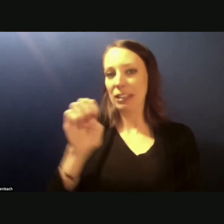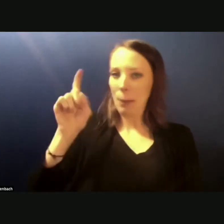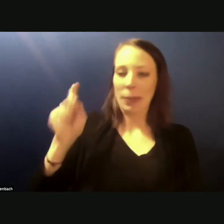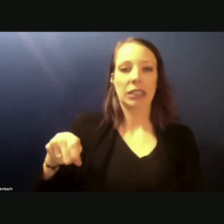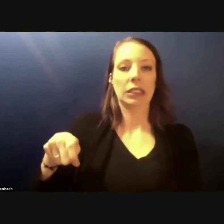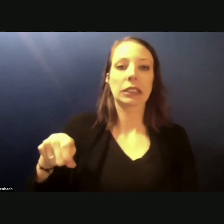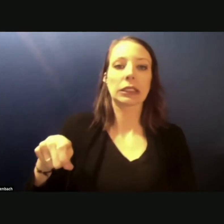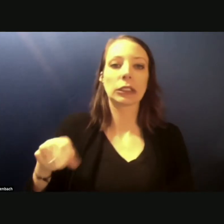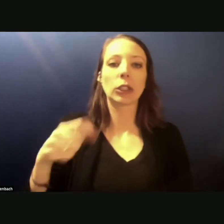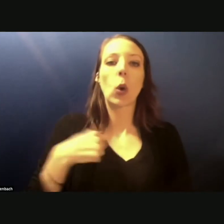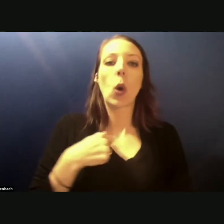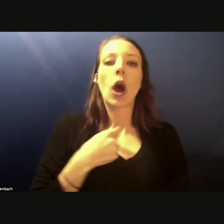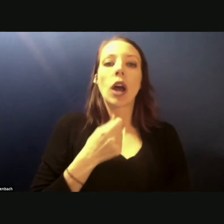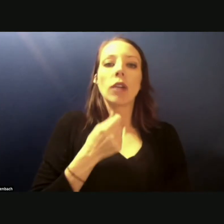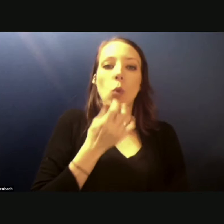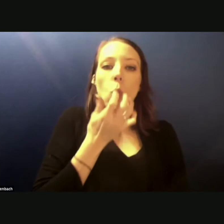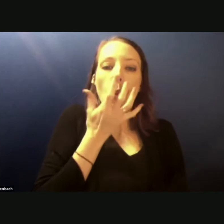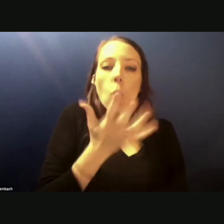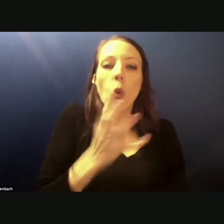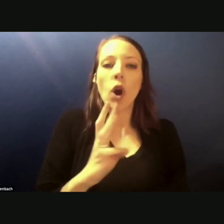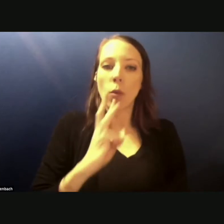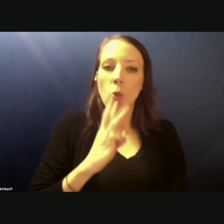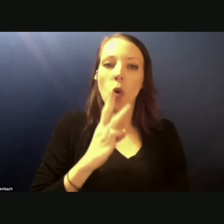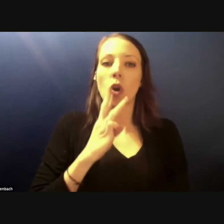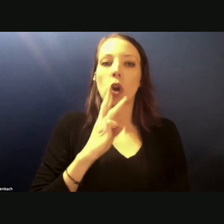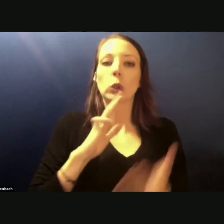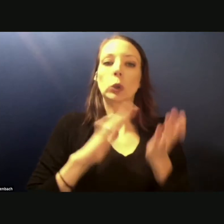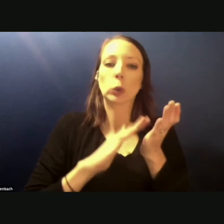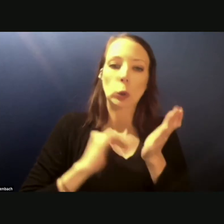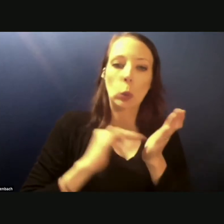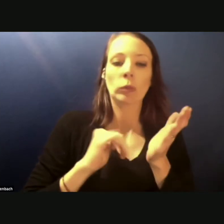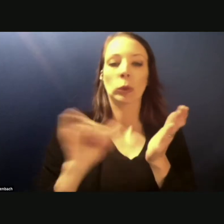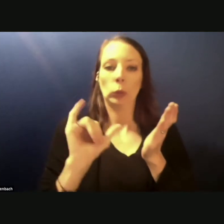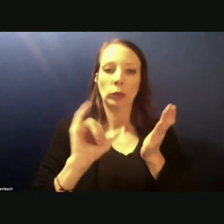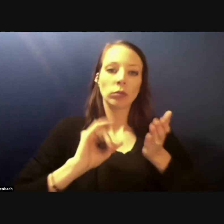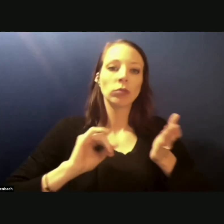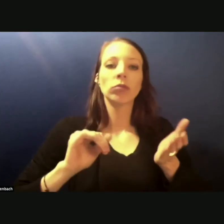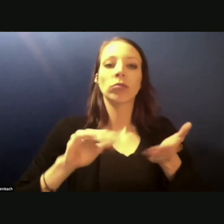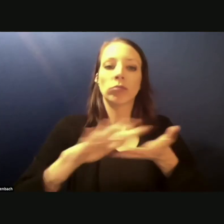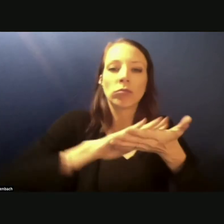and warm soapy water. So I want to be really sanitary after using any kind of raw product.